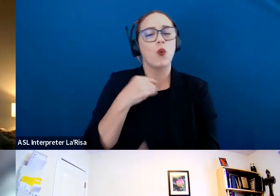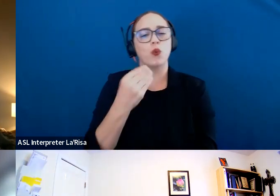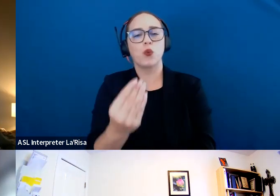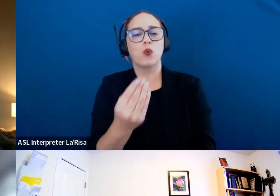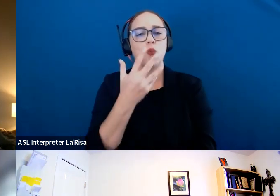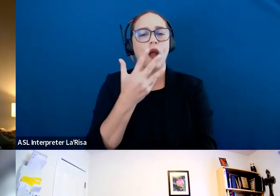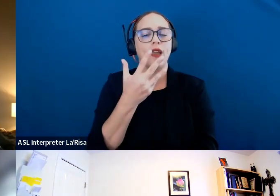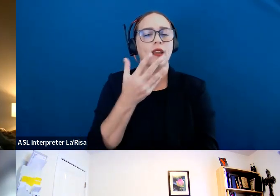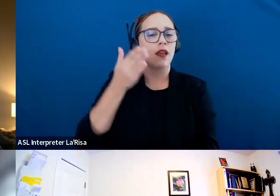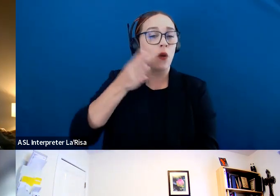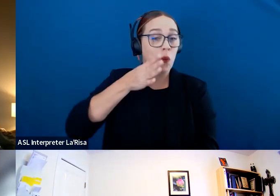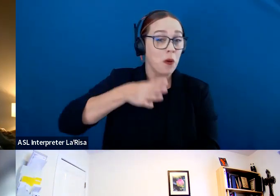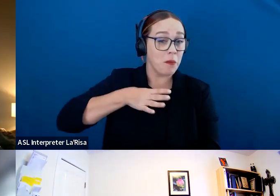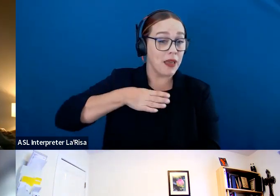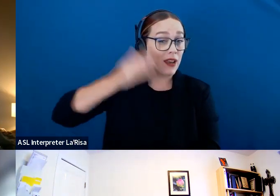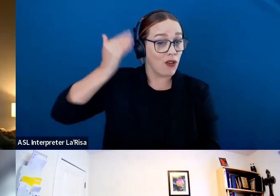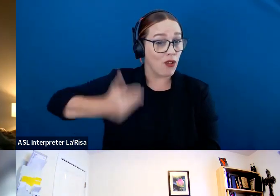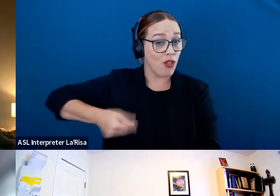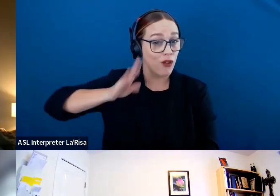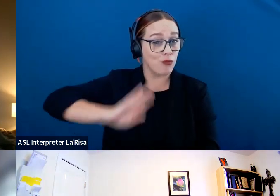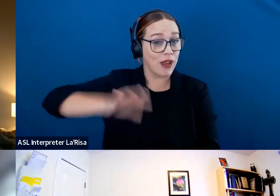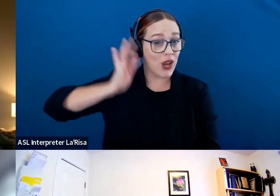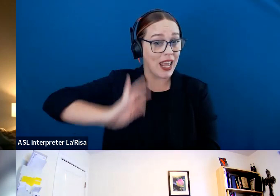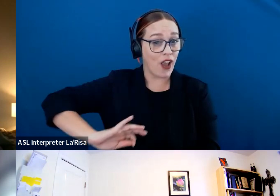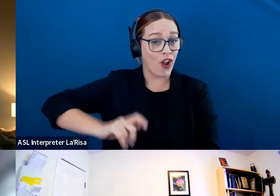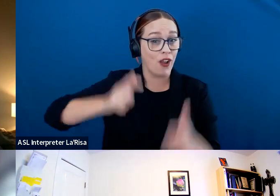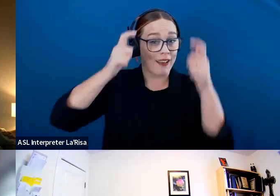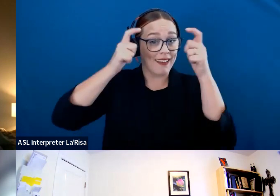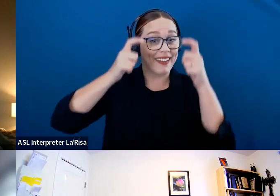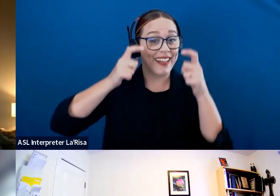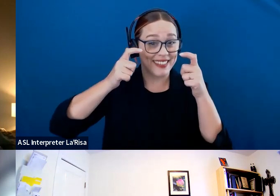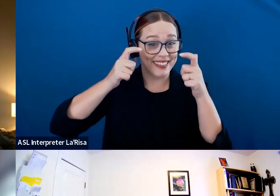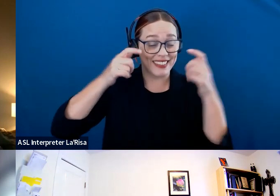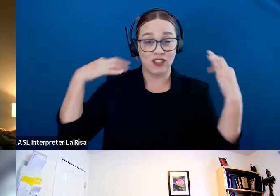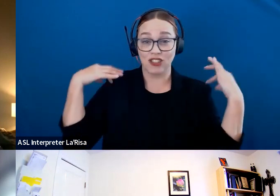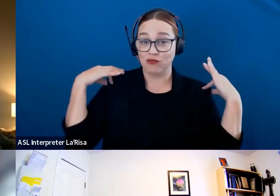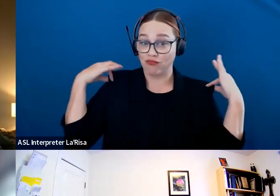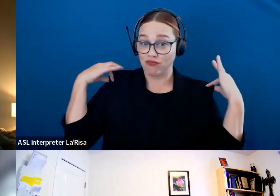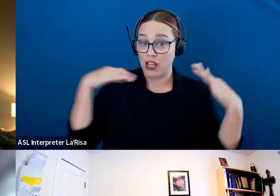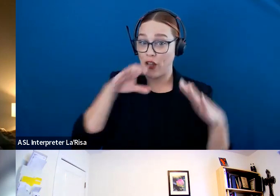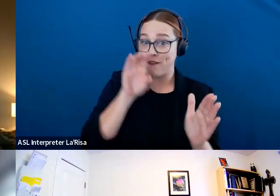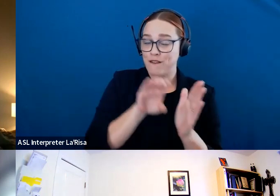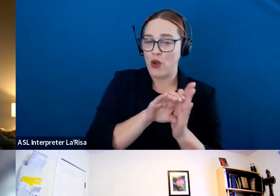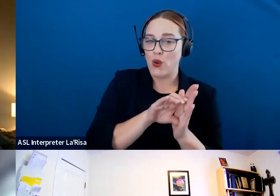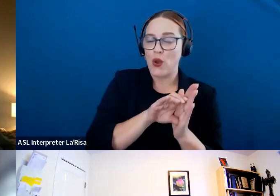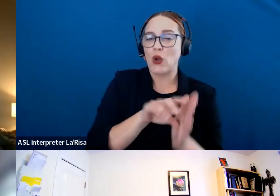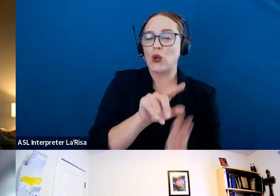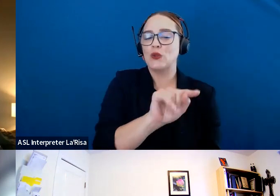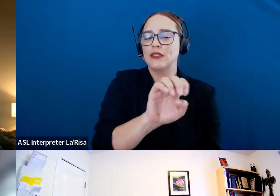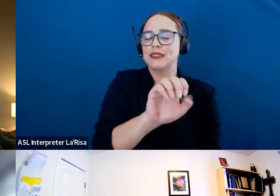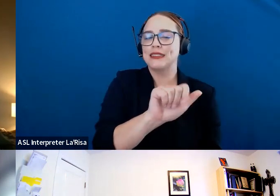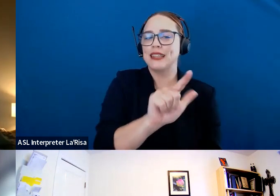long brown hair. I wear glasses, and on the photo I'm wearing a teal blouse and I'm